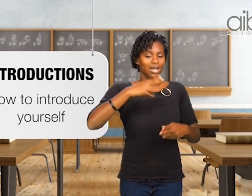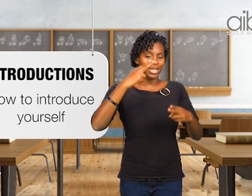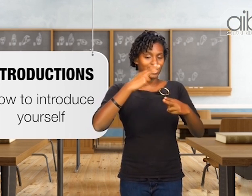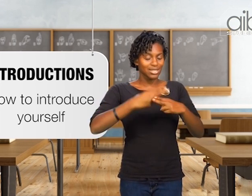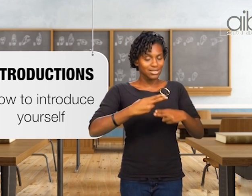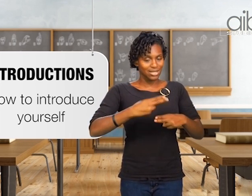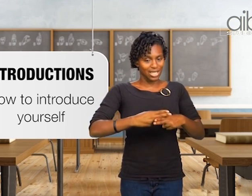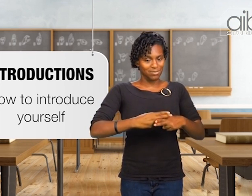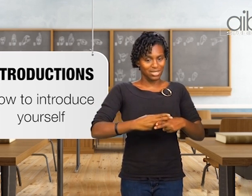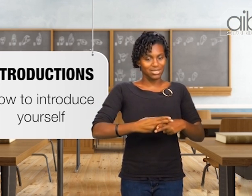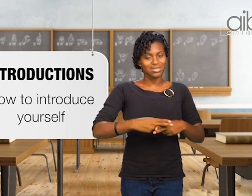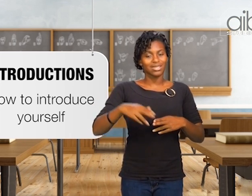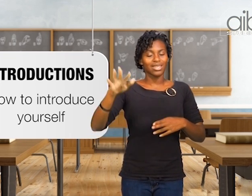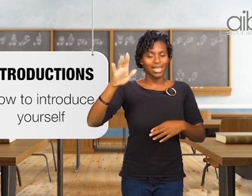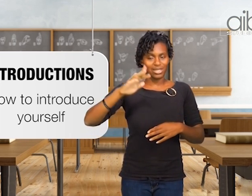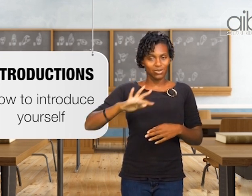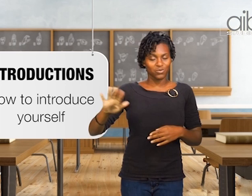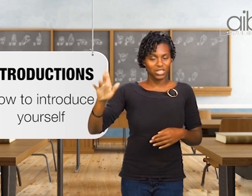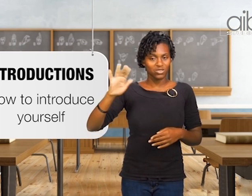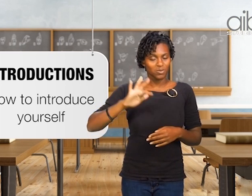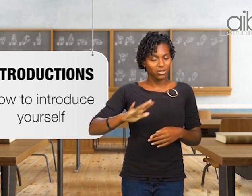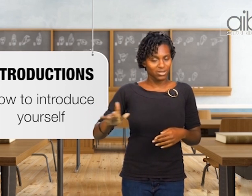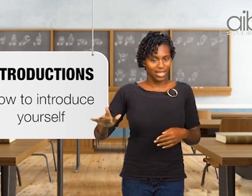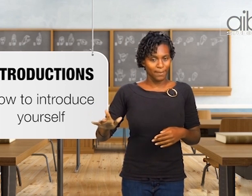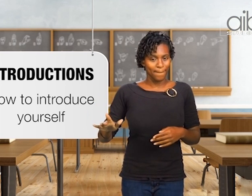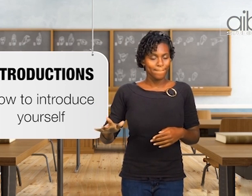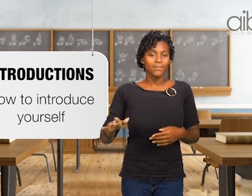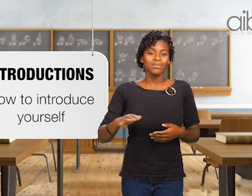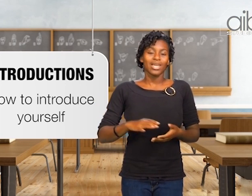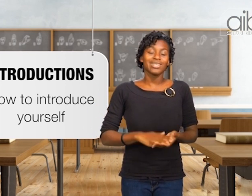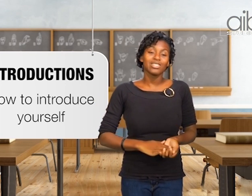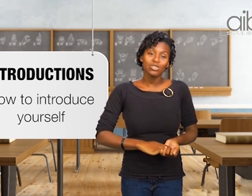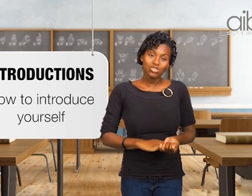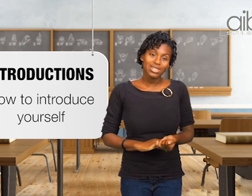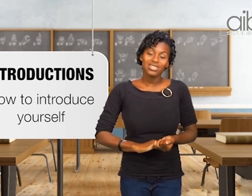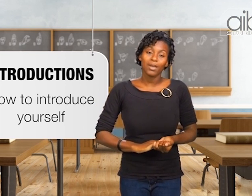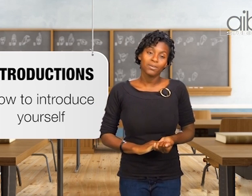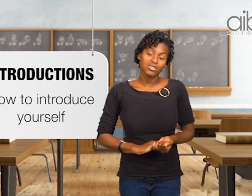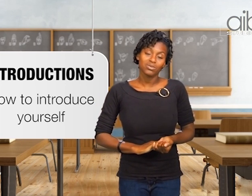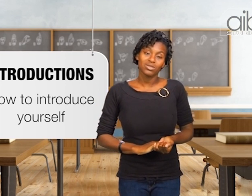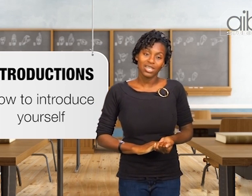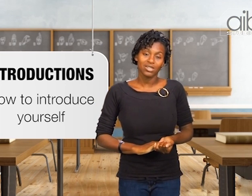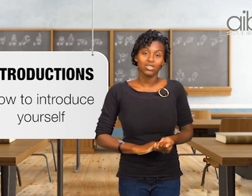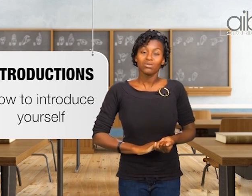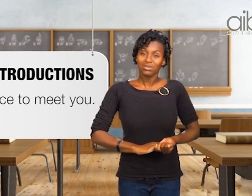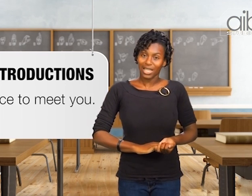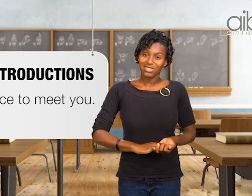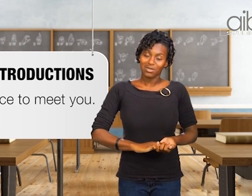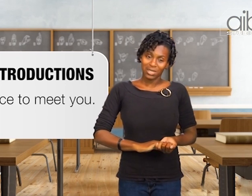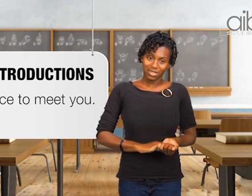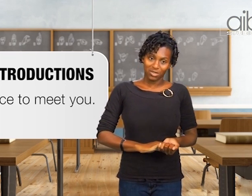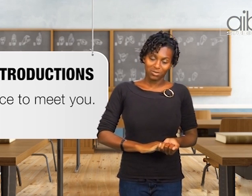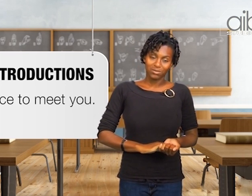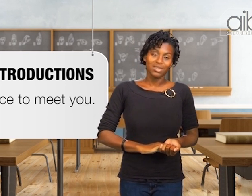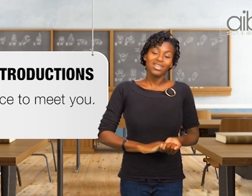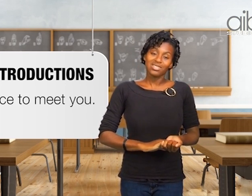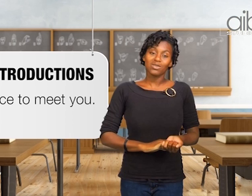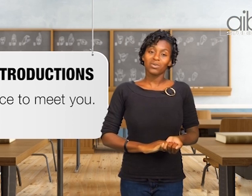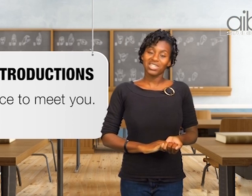my name is, and then you fingerspell your name. And then usually a deaf person will tell you, nice to meet you. So the way that